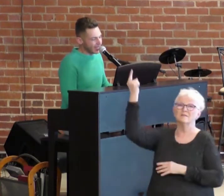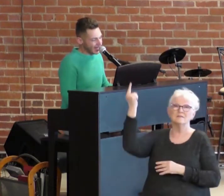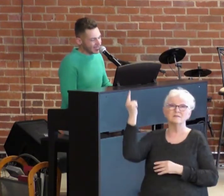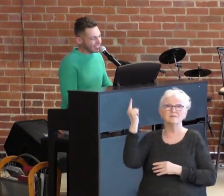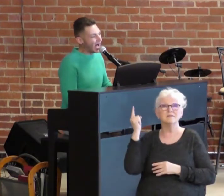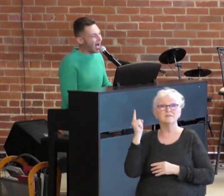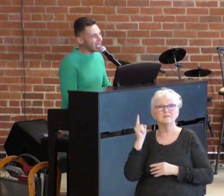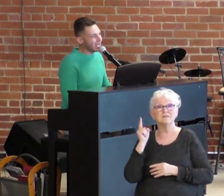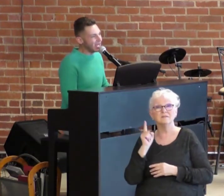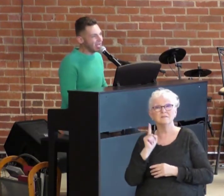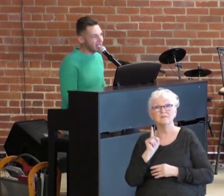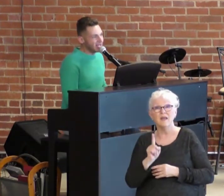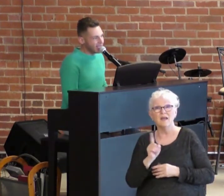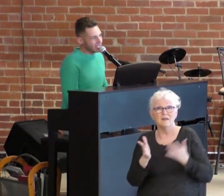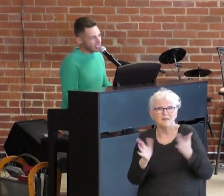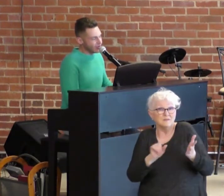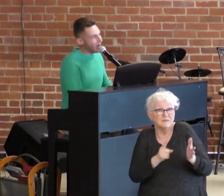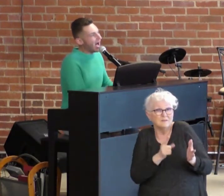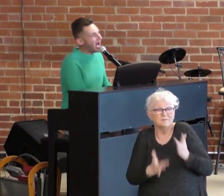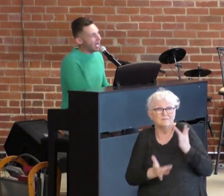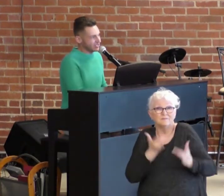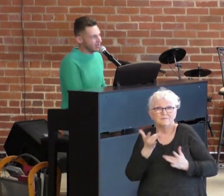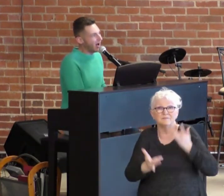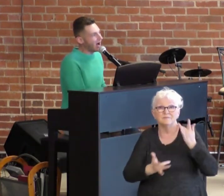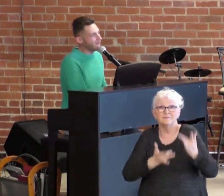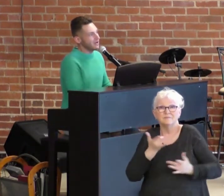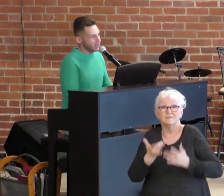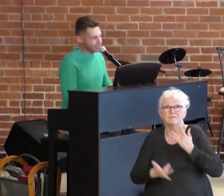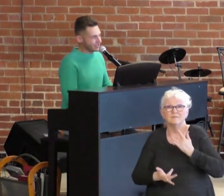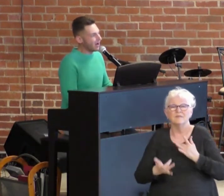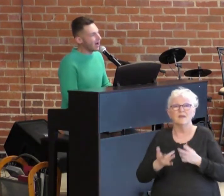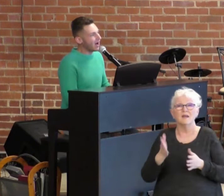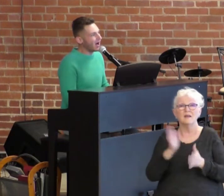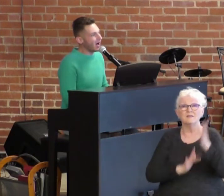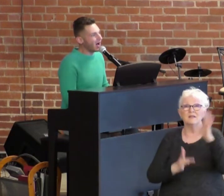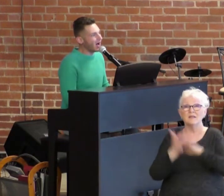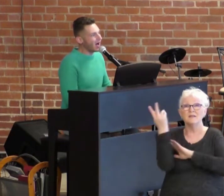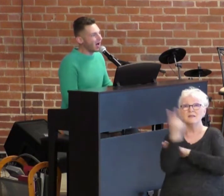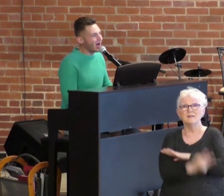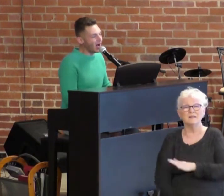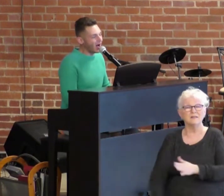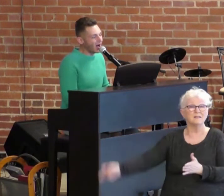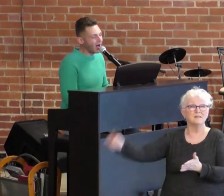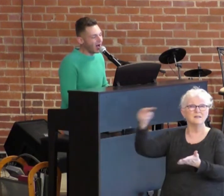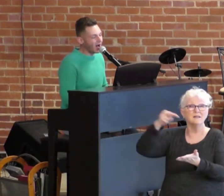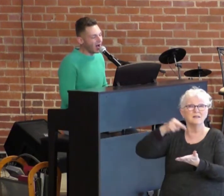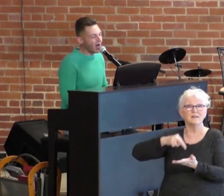but get excited. It's the rising of the sun.